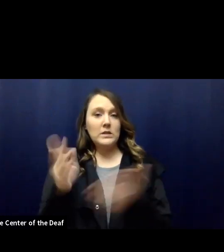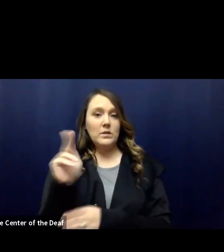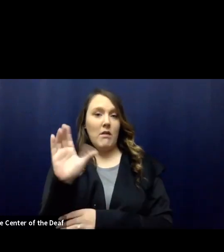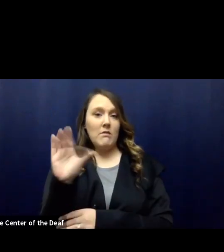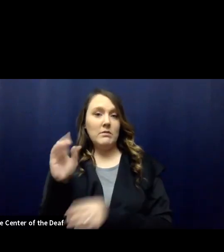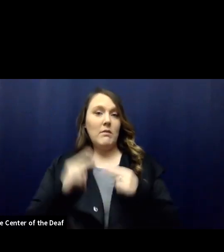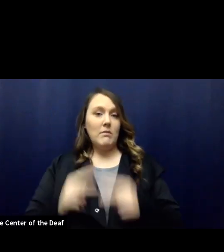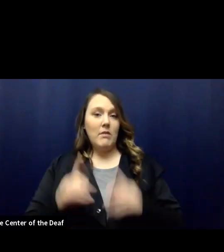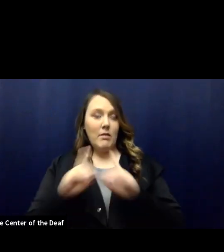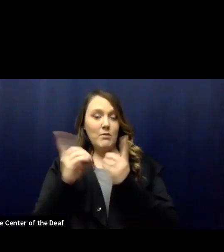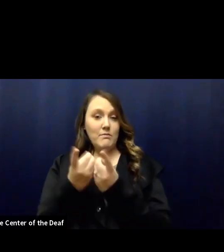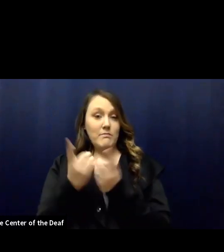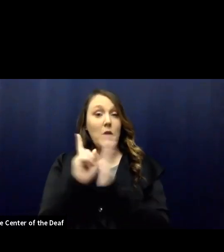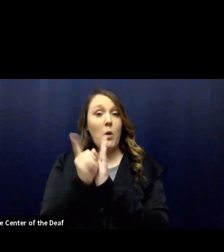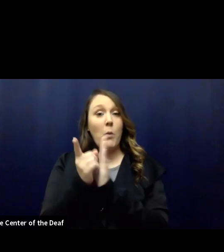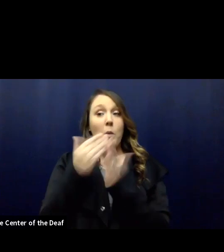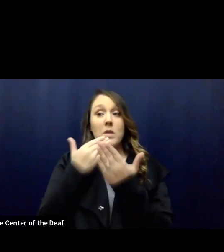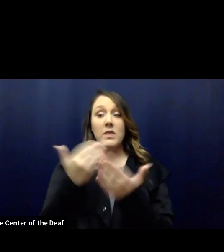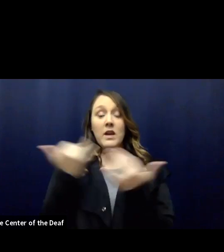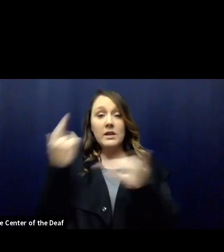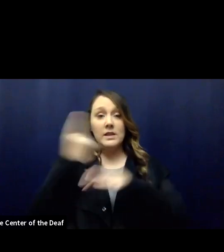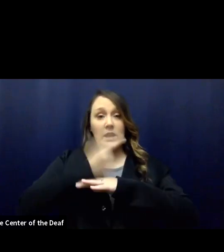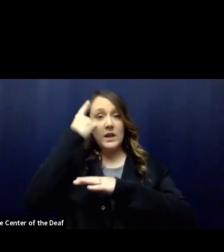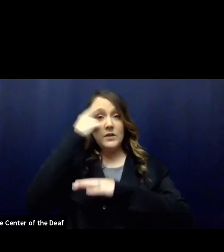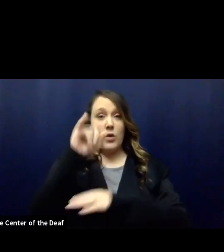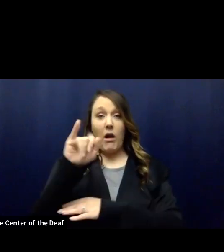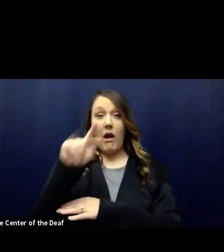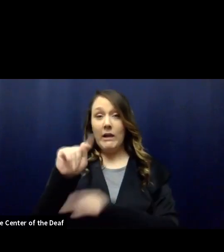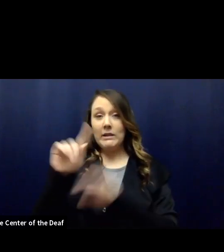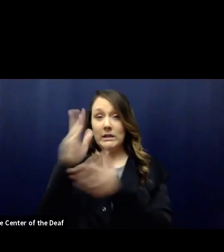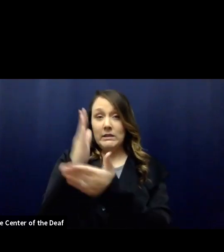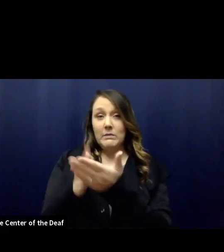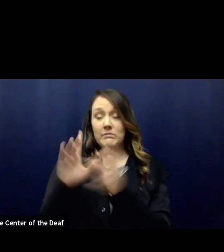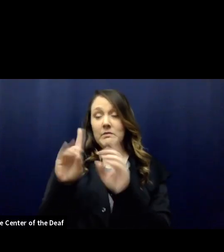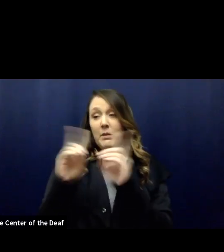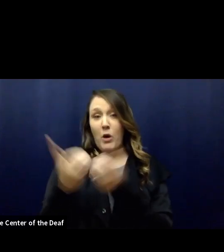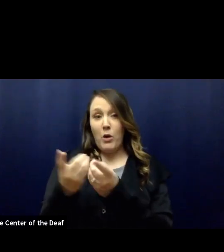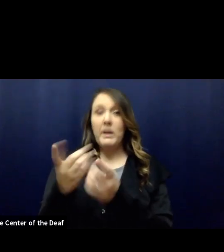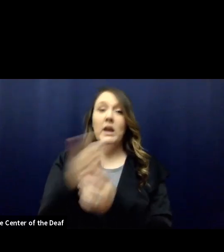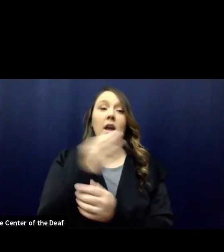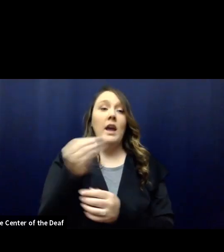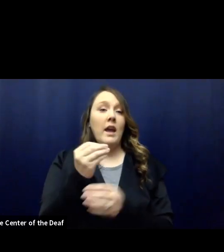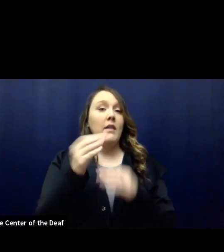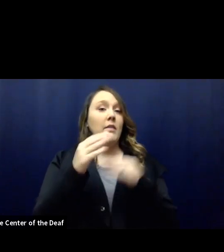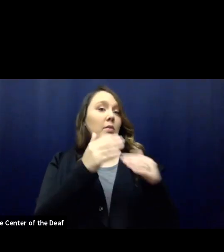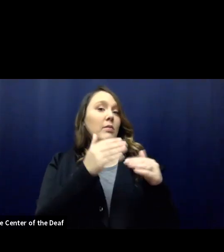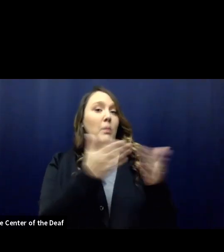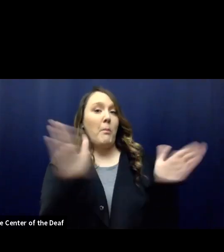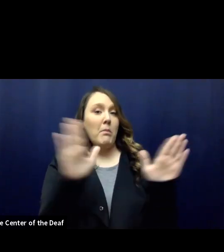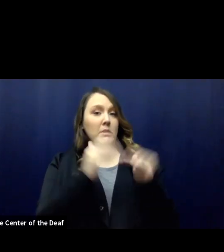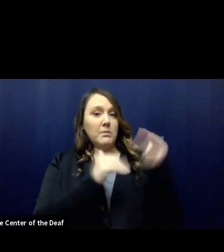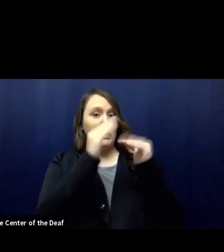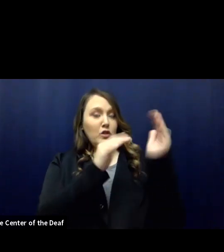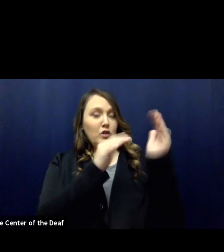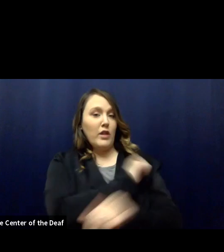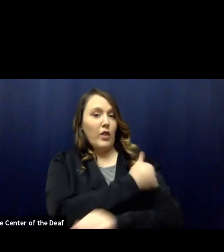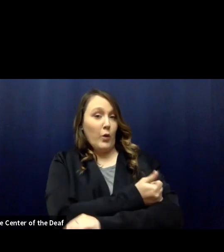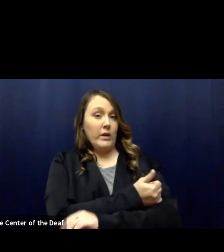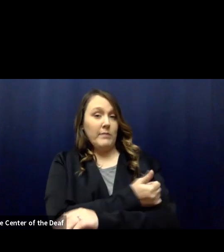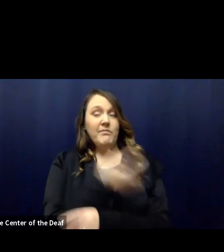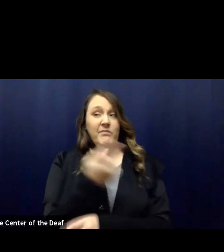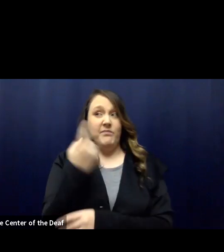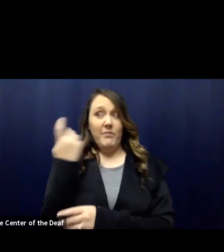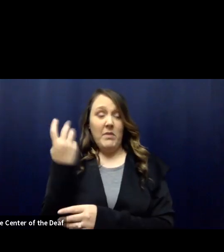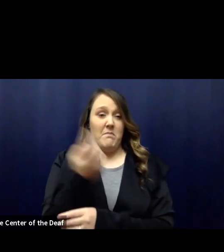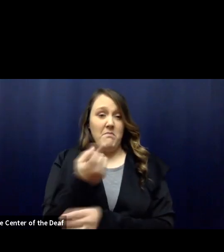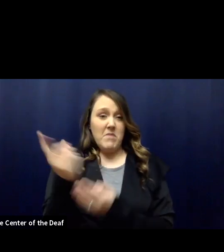moment of gratitude today is dedicated to our IT division and the Public Building Authority. On Monday, we had some tech issues related to a power